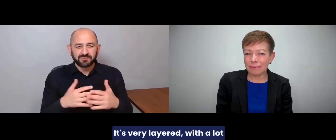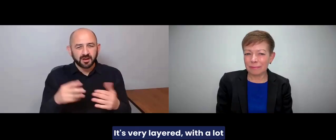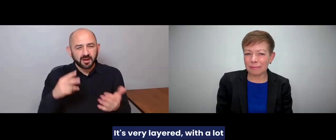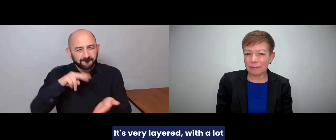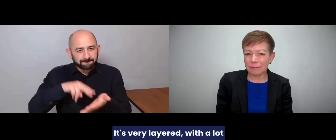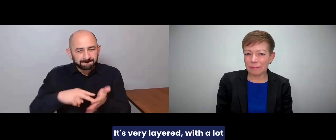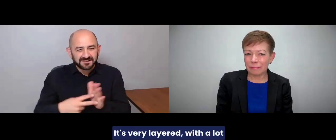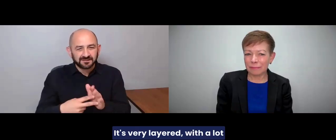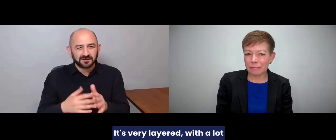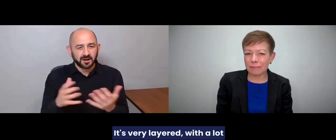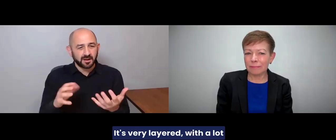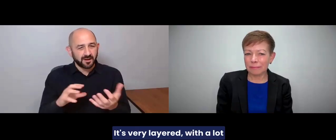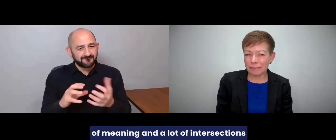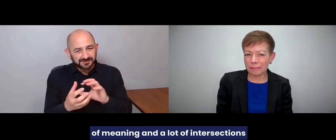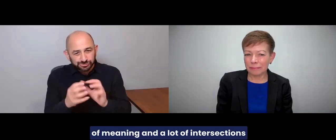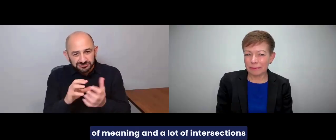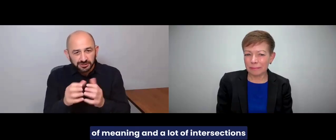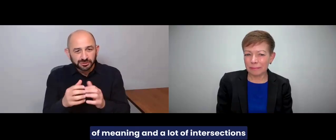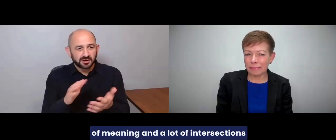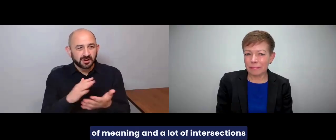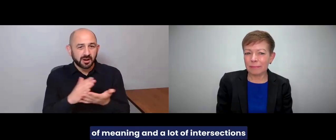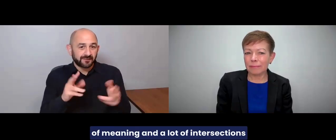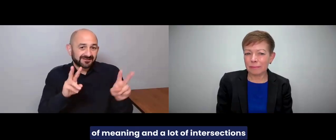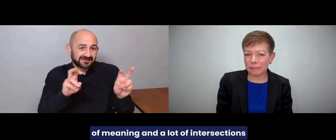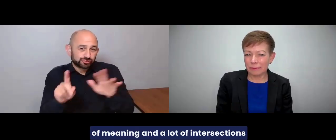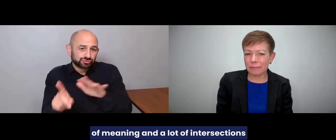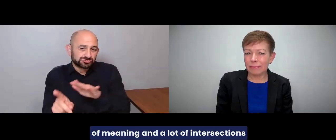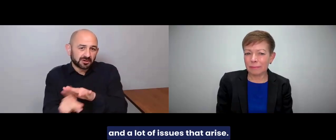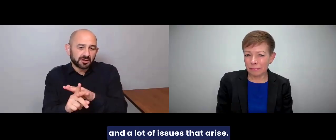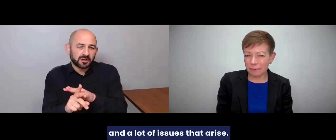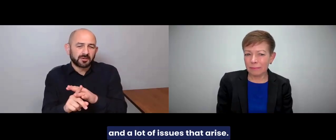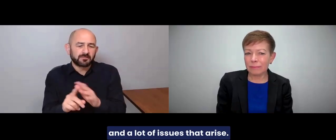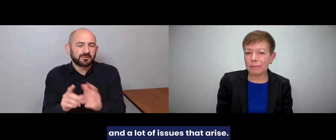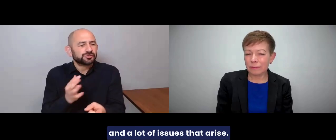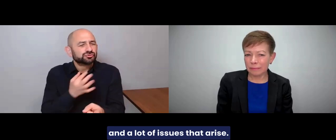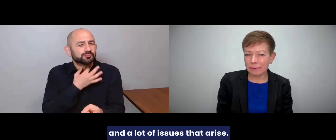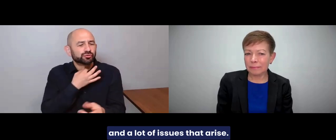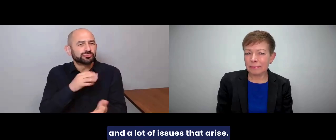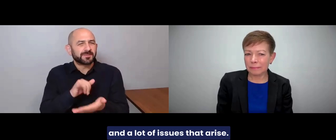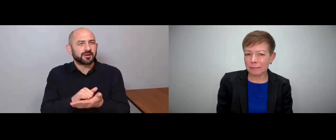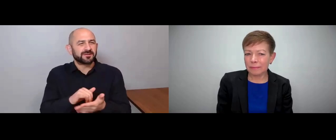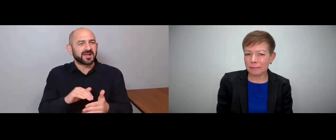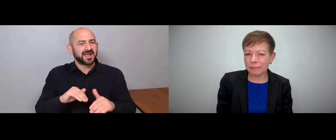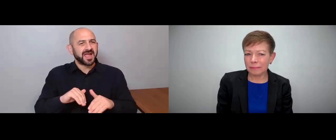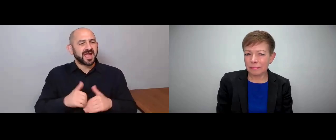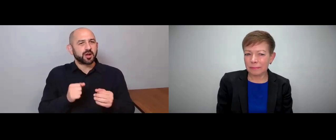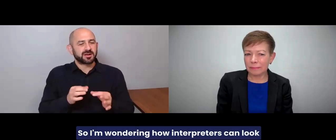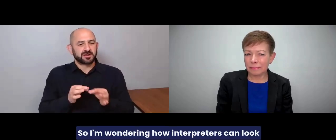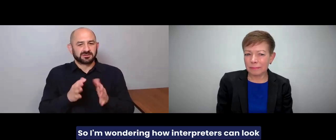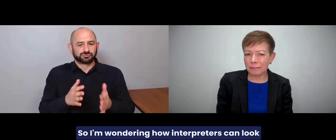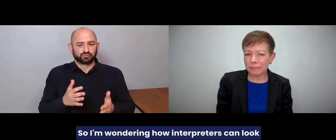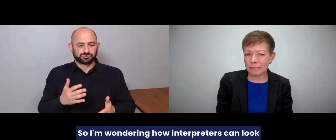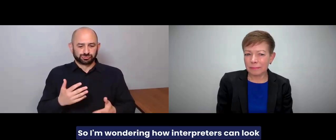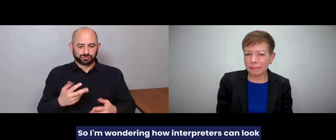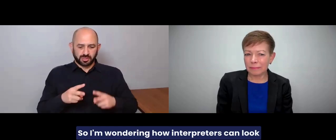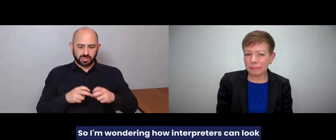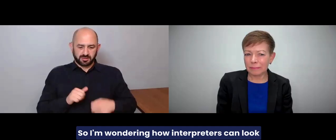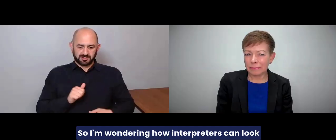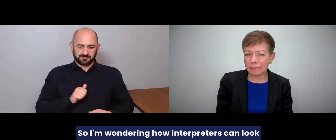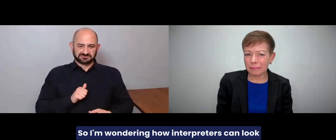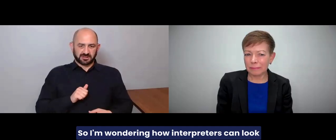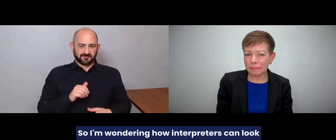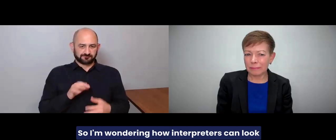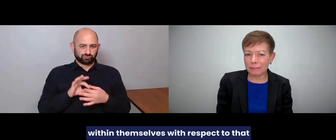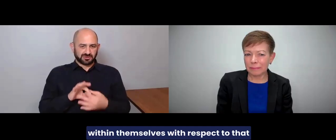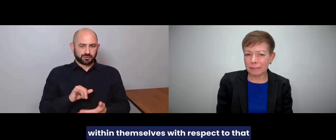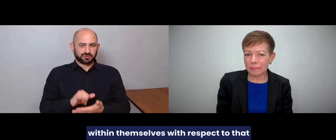It's very layered with a lot of meaning and a lot of intersections and a lot of issues that arise. So I'm wondering how